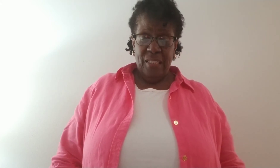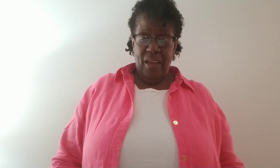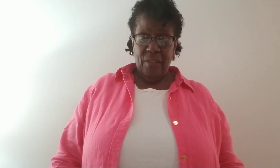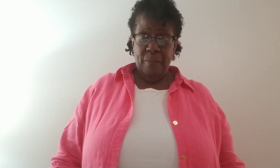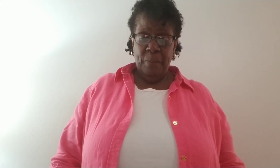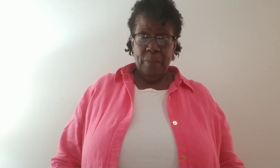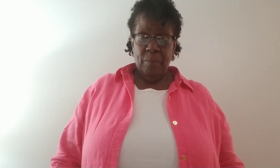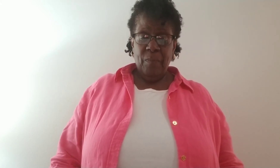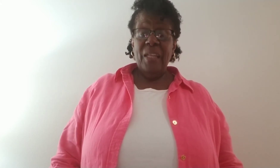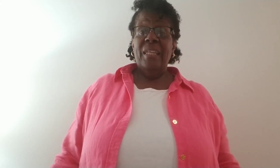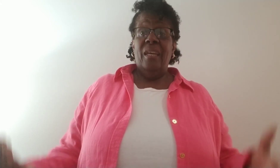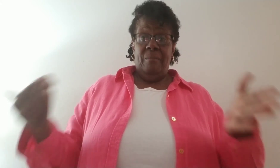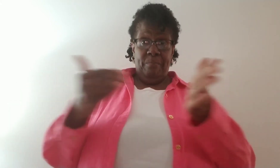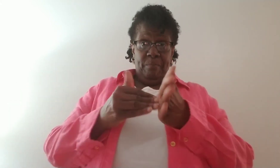42,783,277. Again,